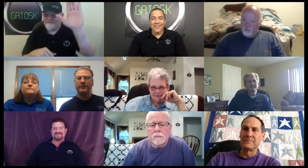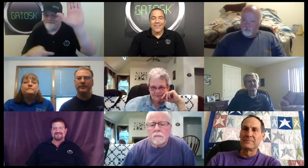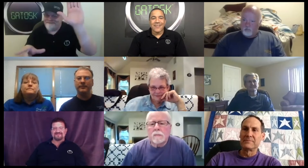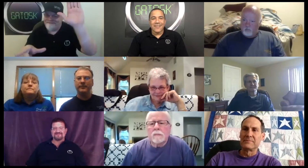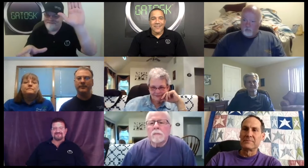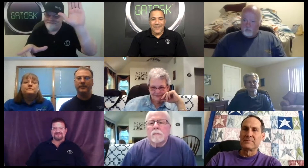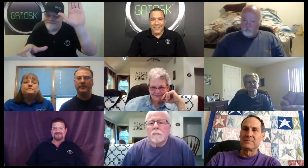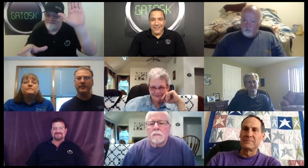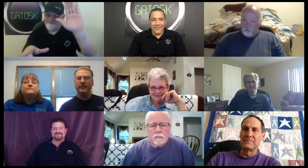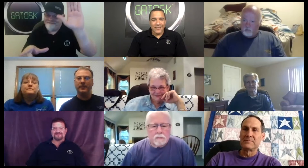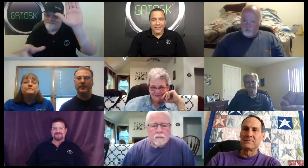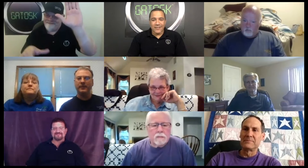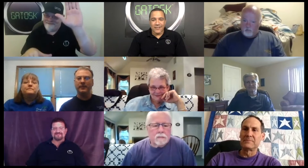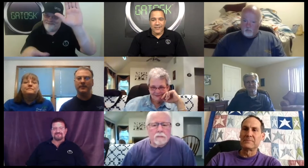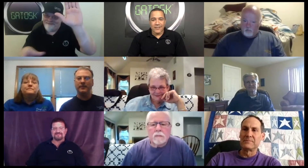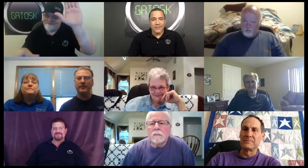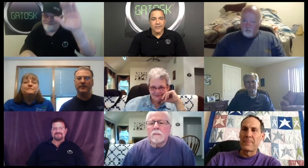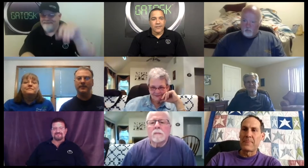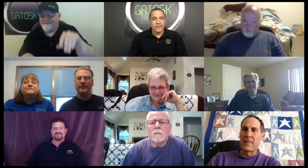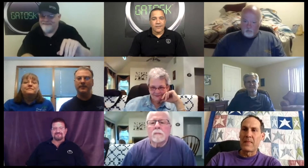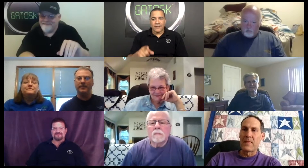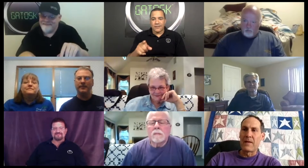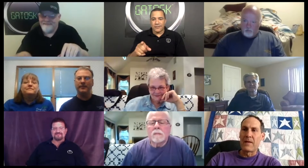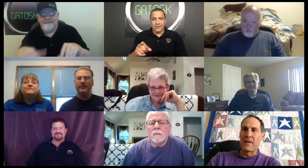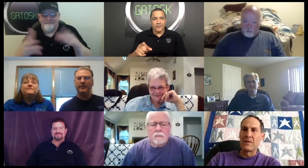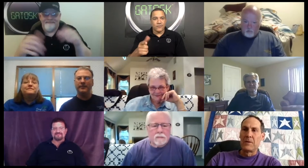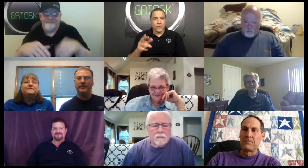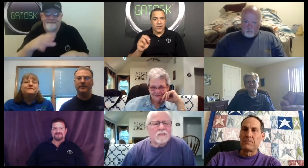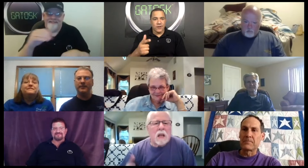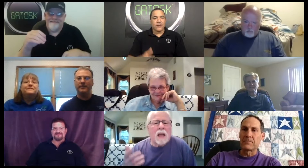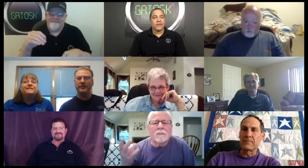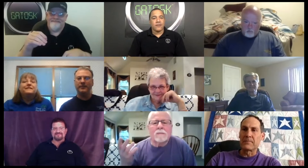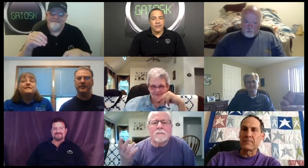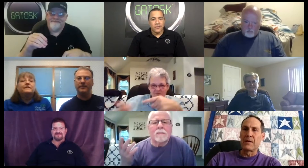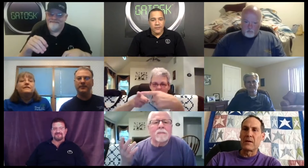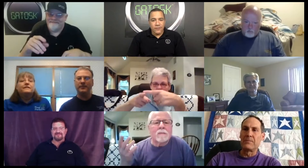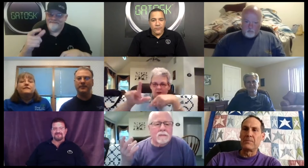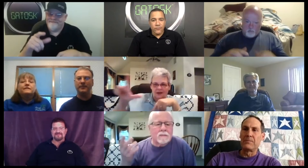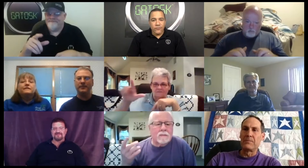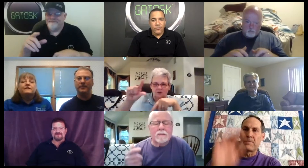down below. Can you raise your hand, Greg? Can you raise your hand? Oh well.